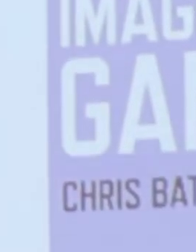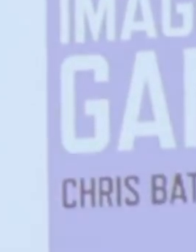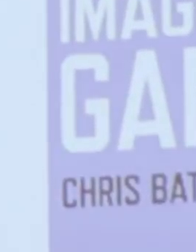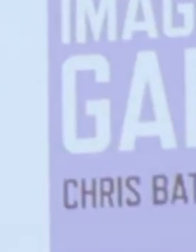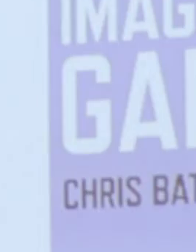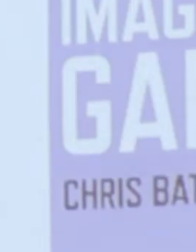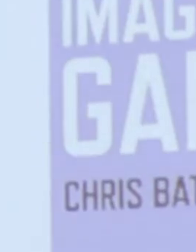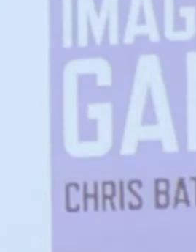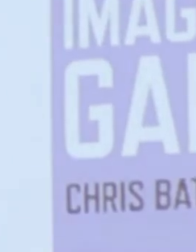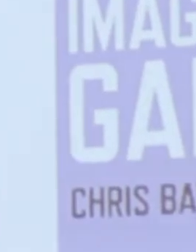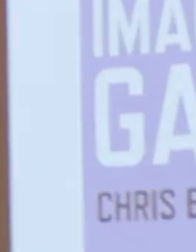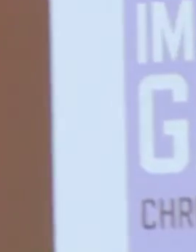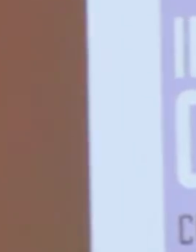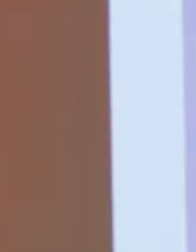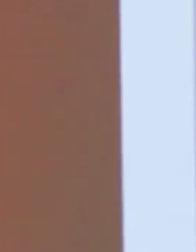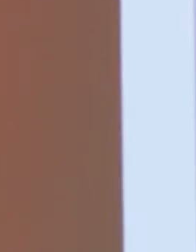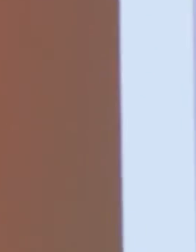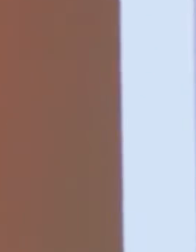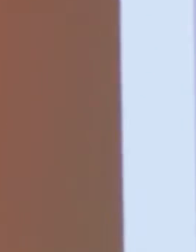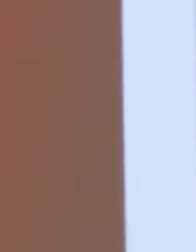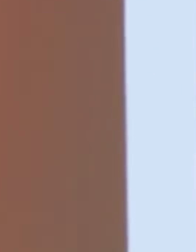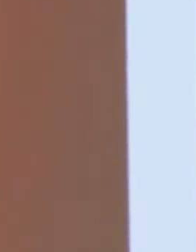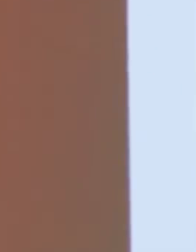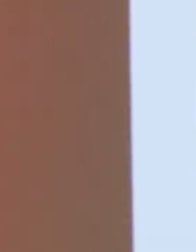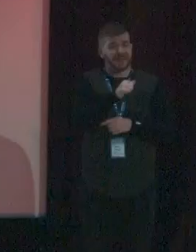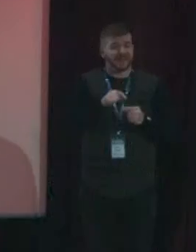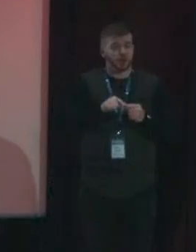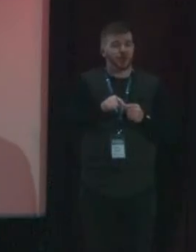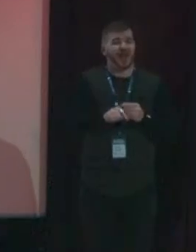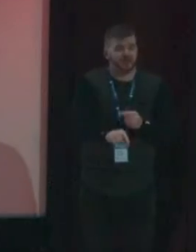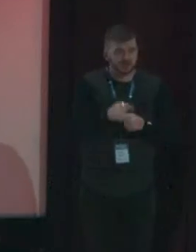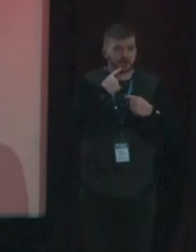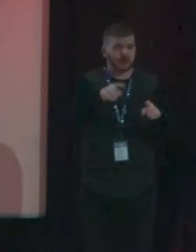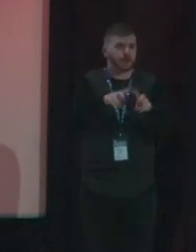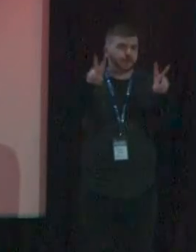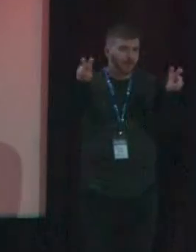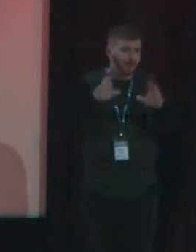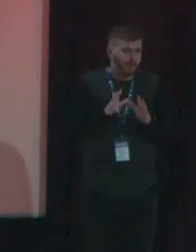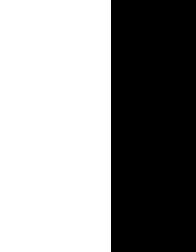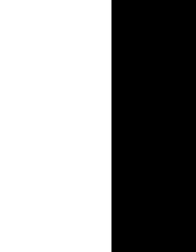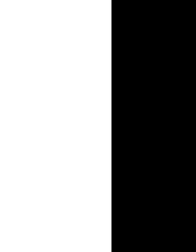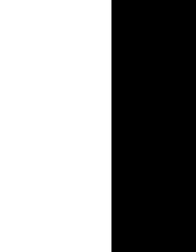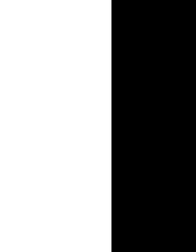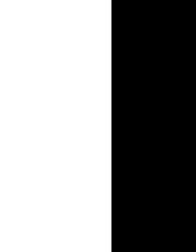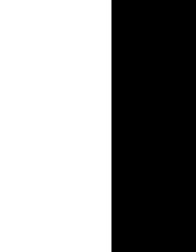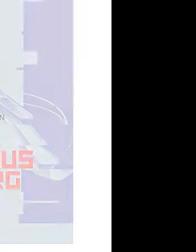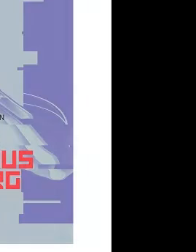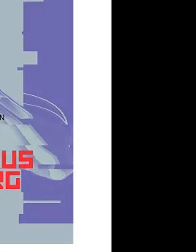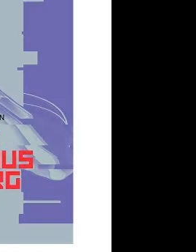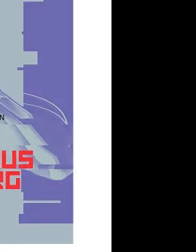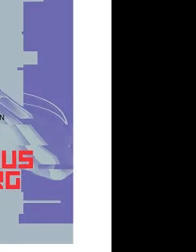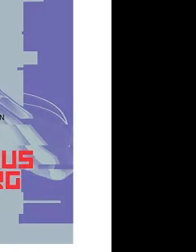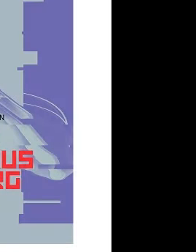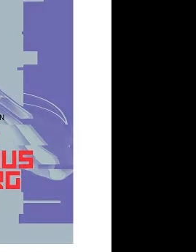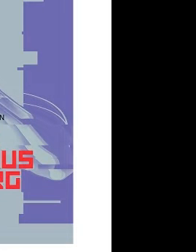less amused and deleted me from the Wikipedia a week after I announced the title of the book. This year, I have a